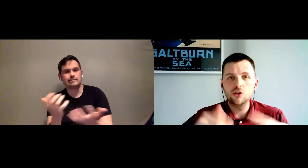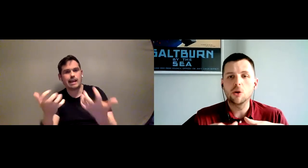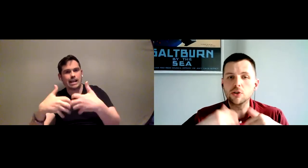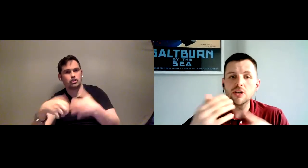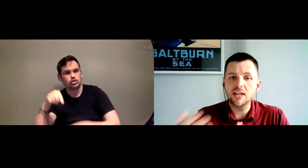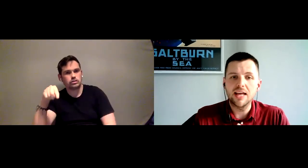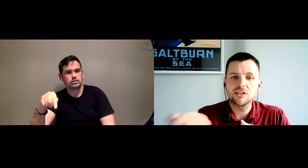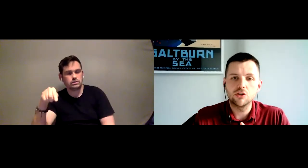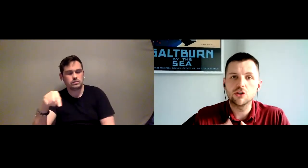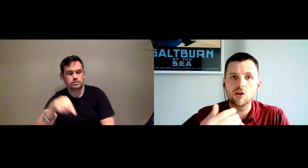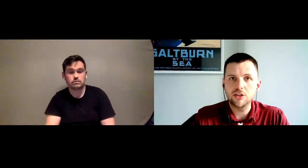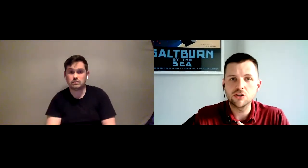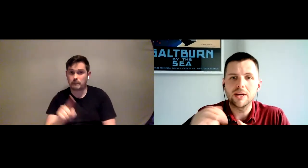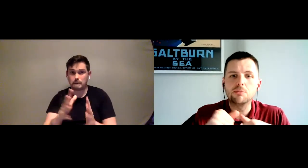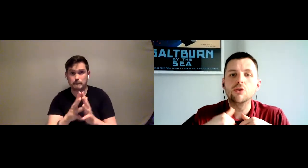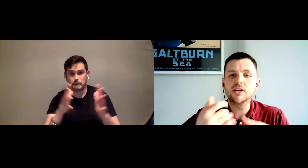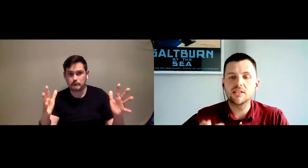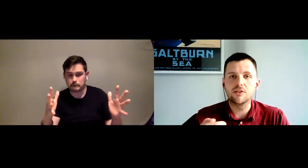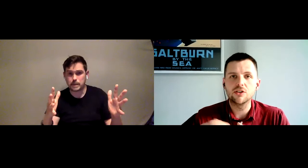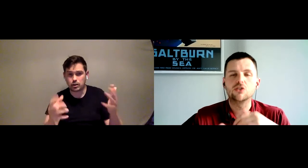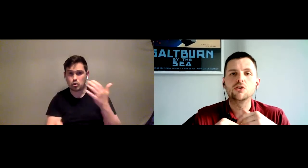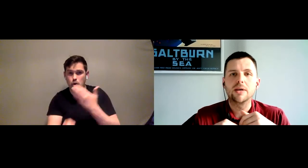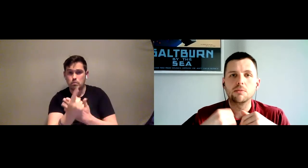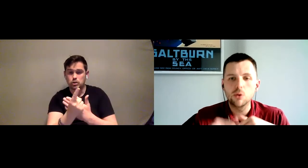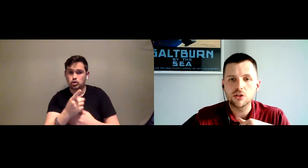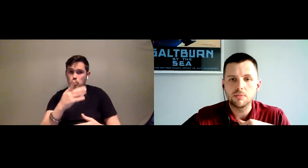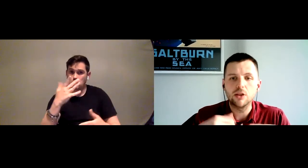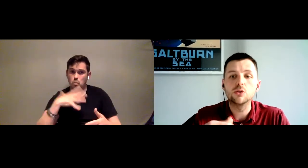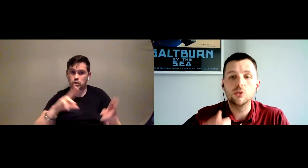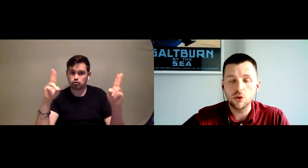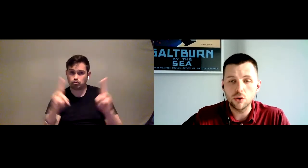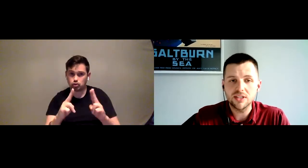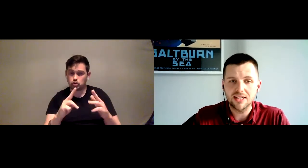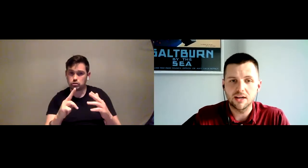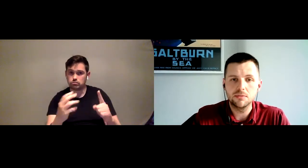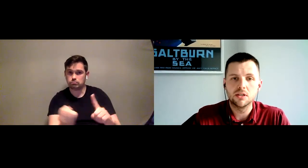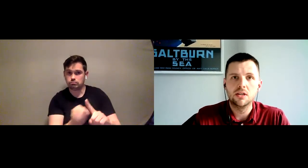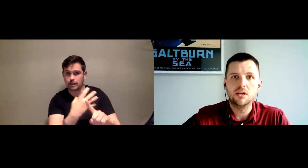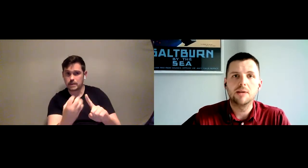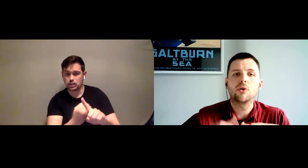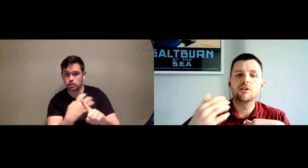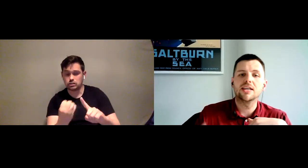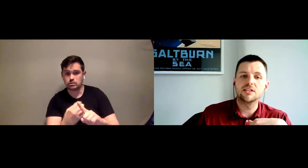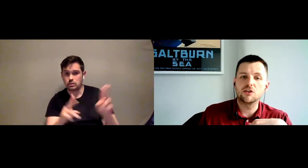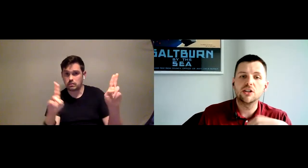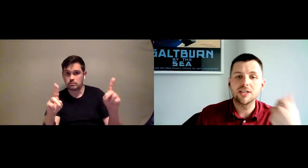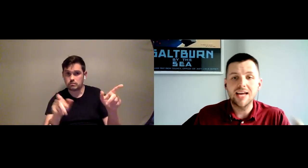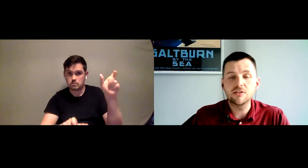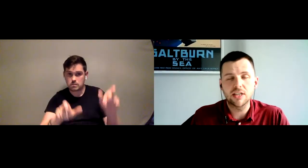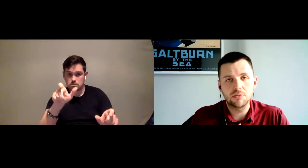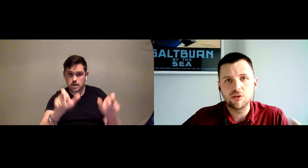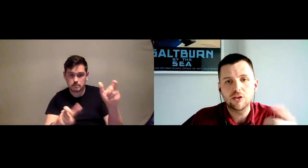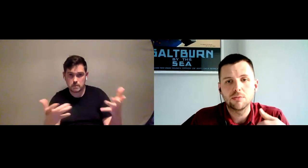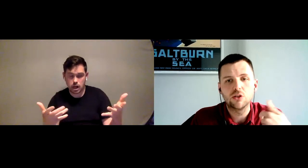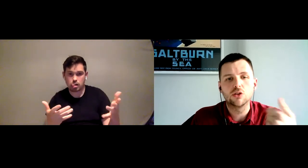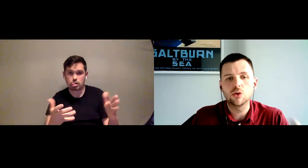there's a huge opportunity in that to reduce our emissions by improving a service that's used by those on the lowest incomes and prioritising the creation again of